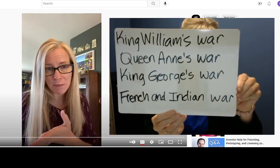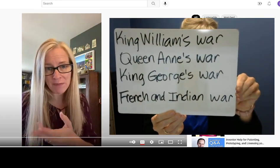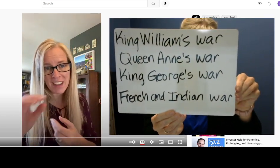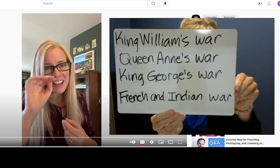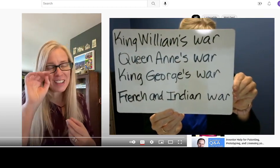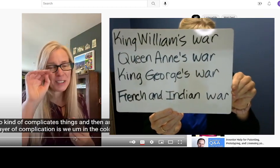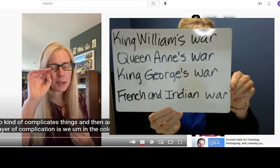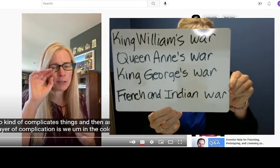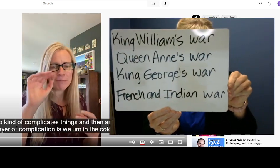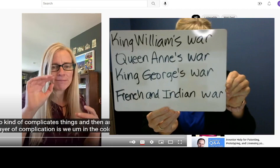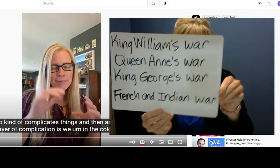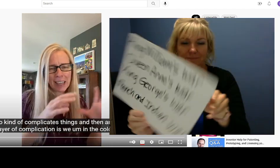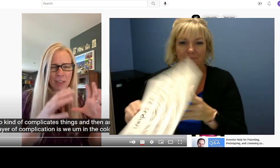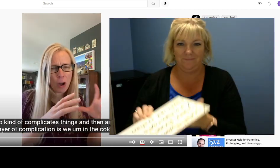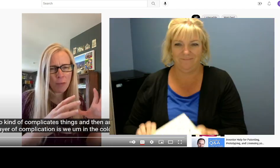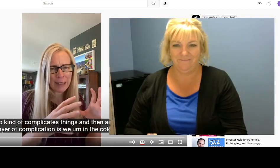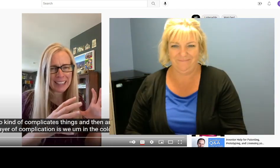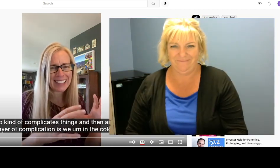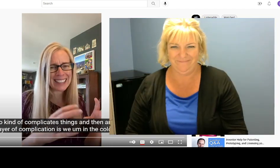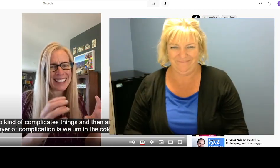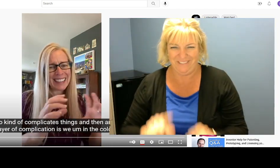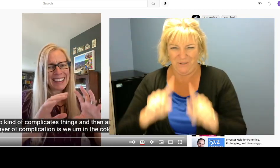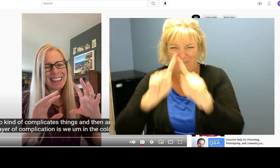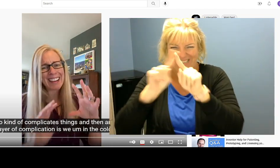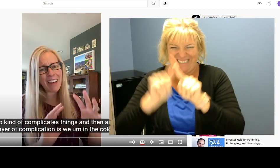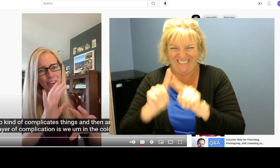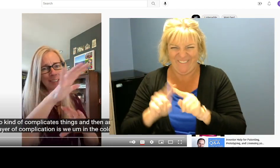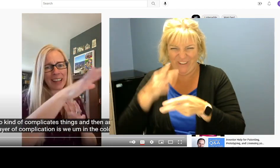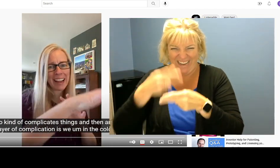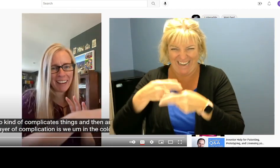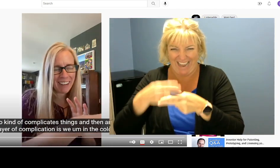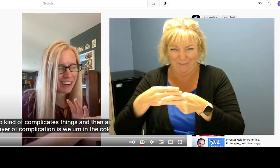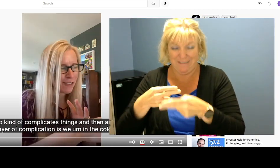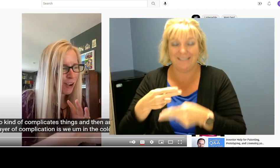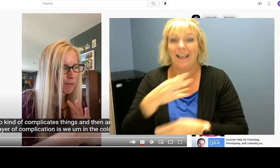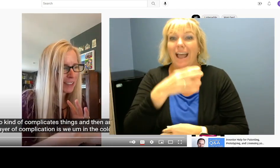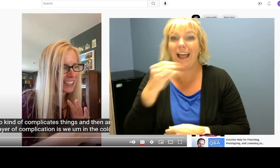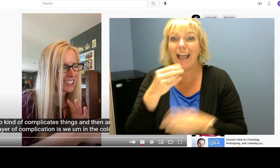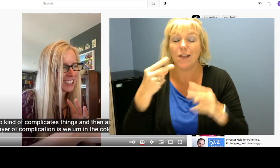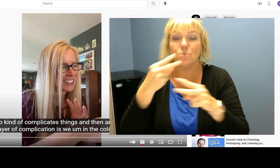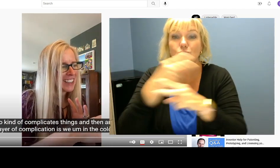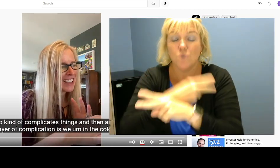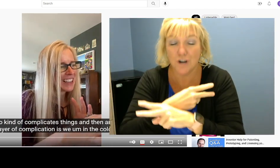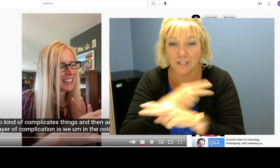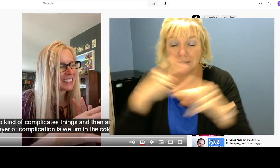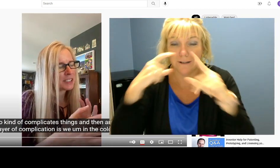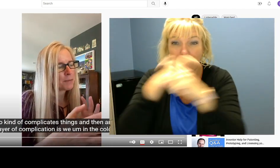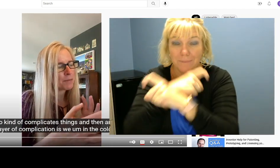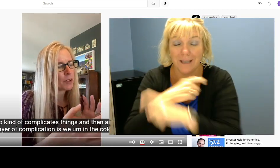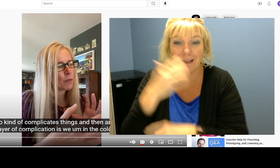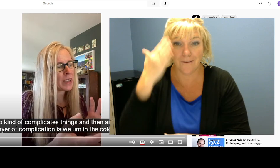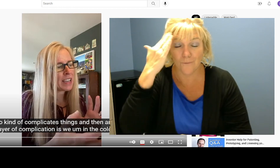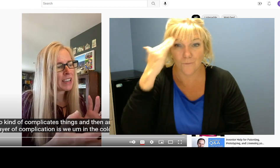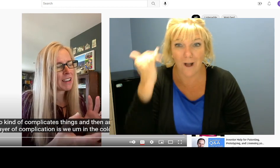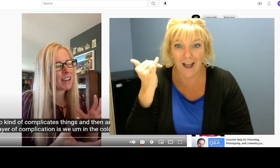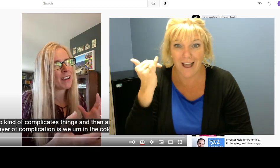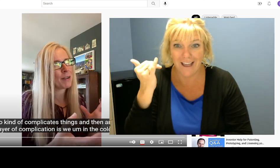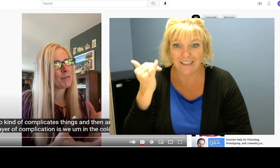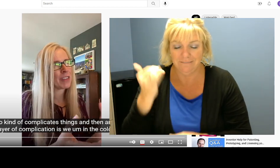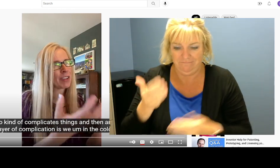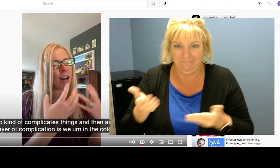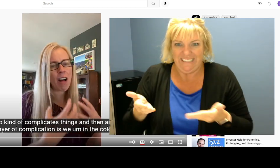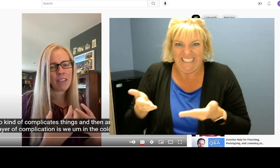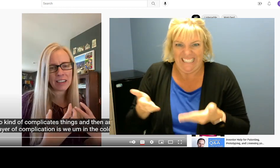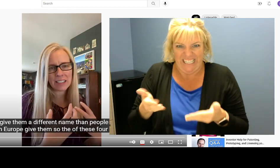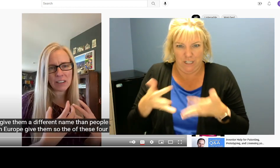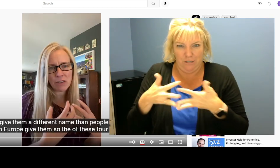War. So kind of complicates things. And then another layer of complication is we